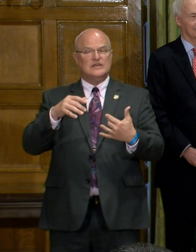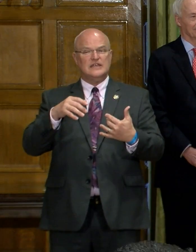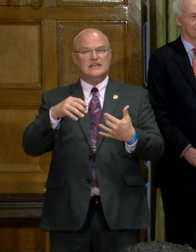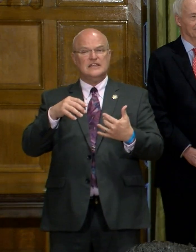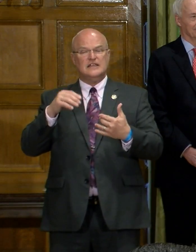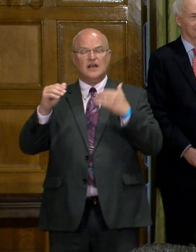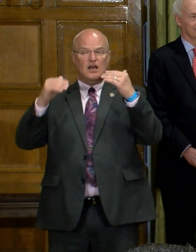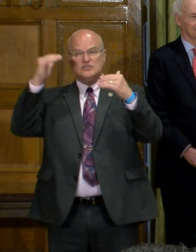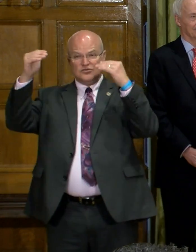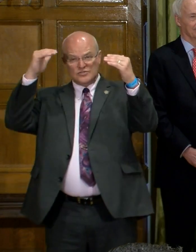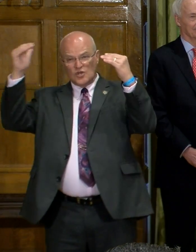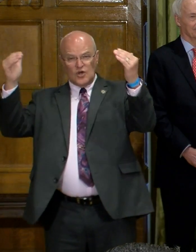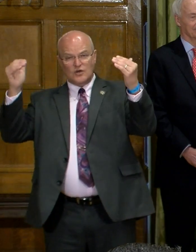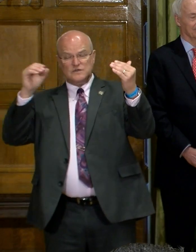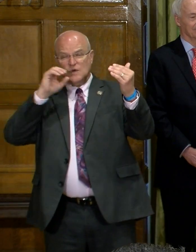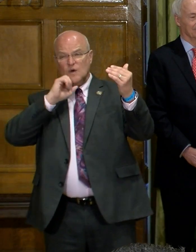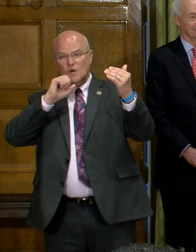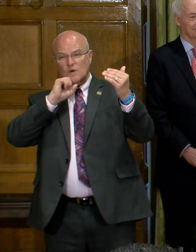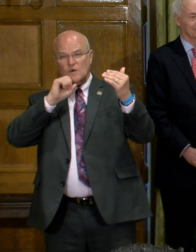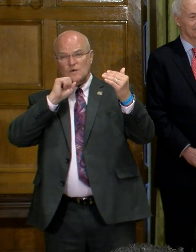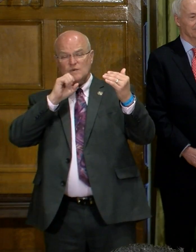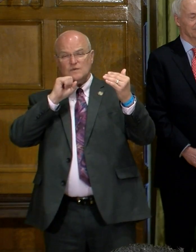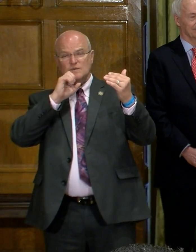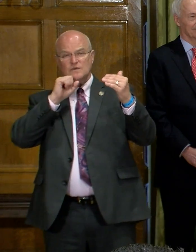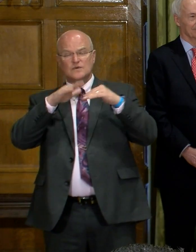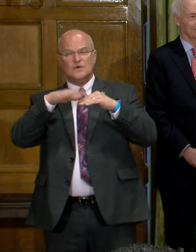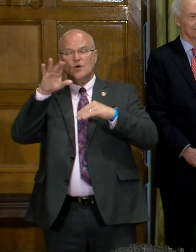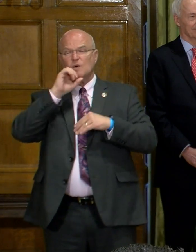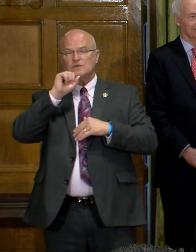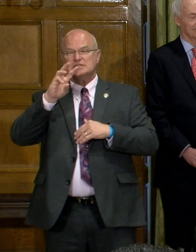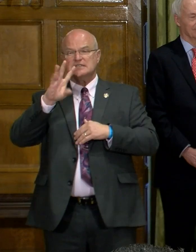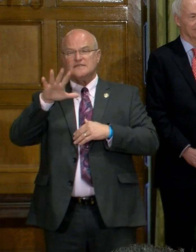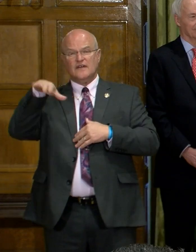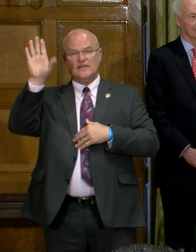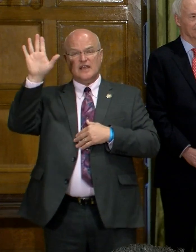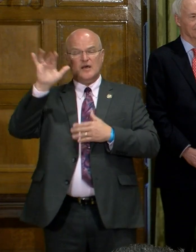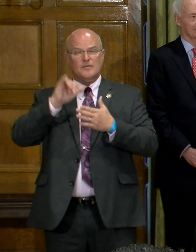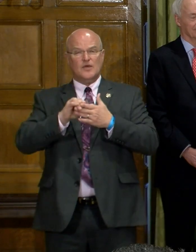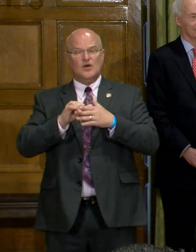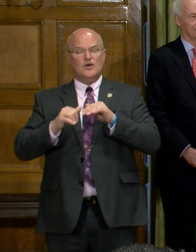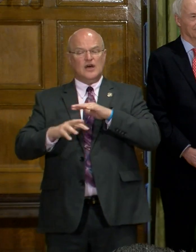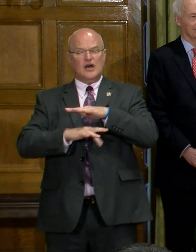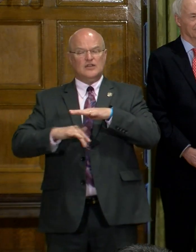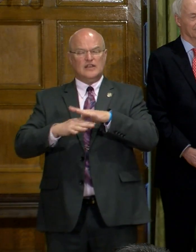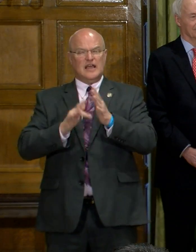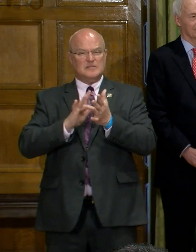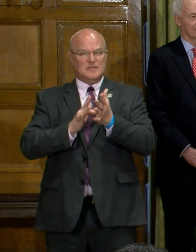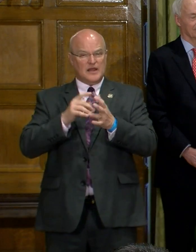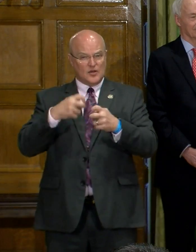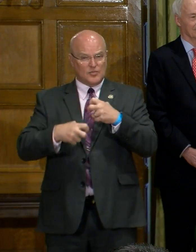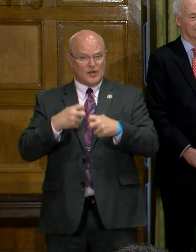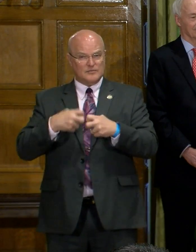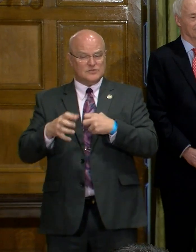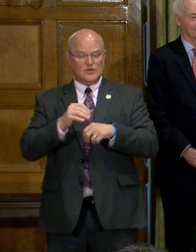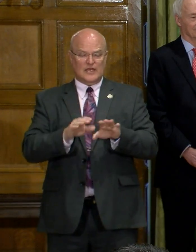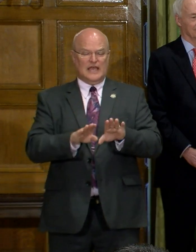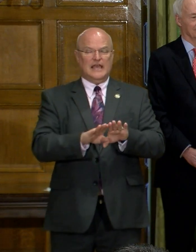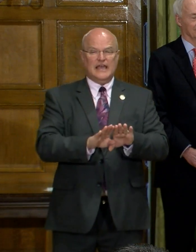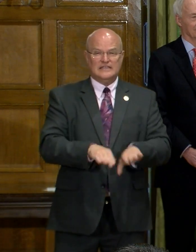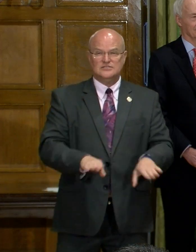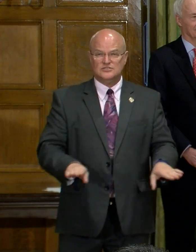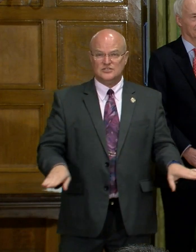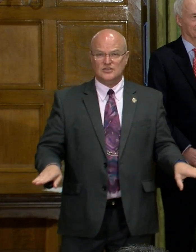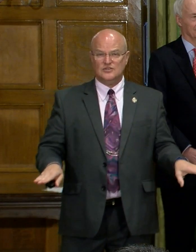vulnerable adults, particularly those over the age of 65, those with underlying medical conditions, and